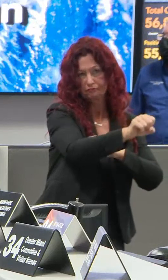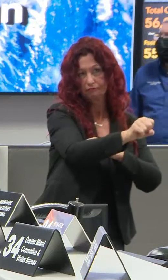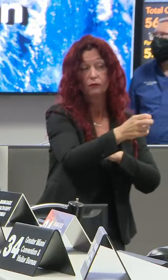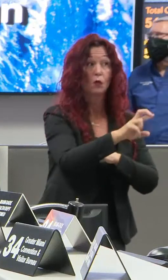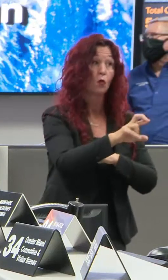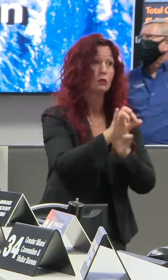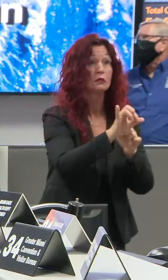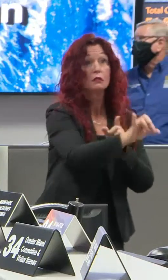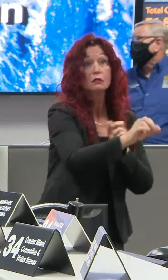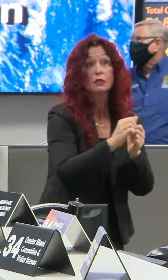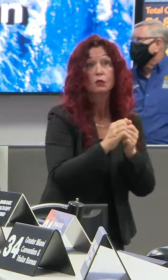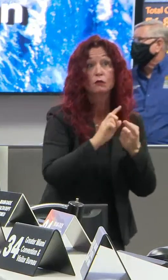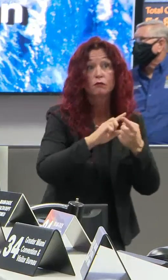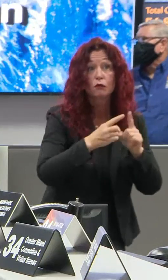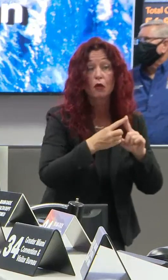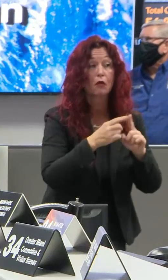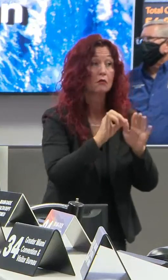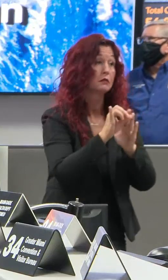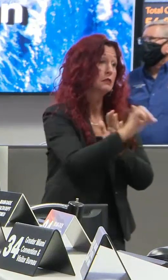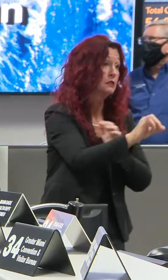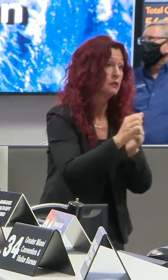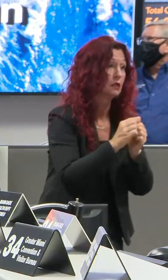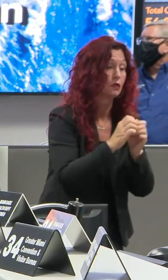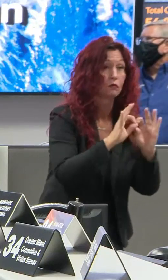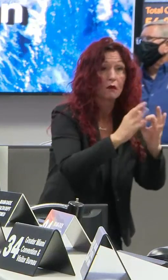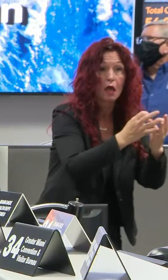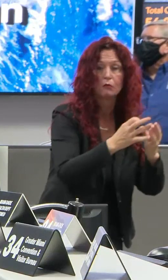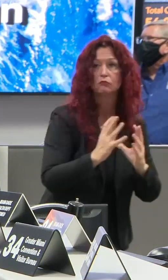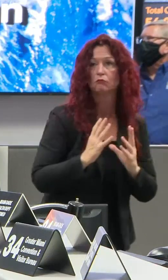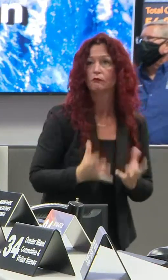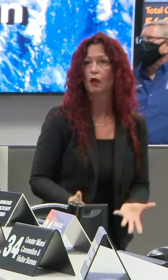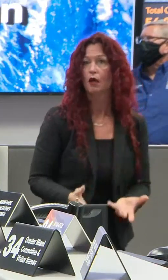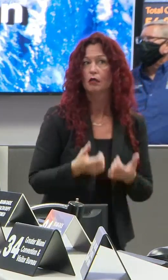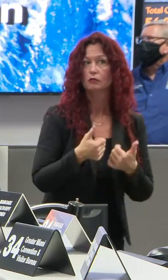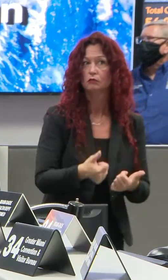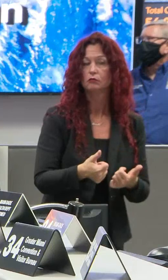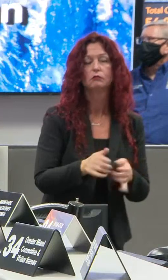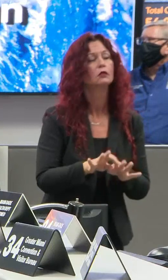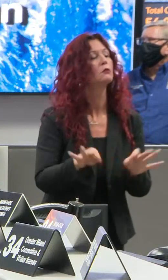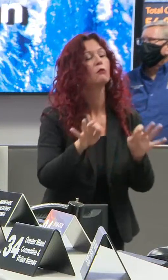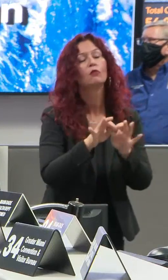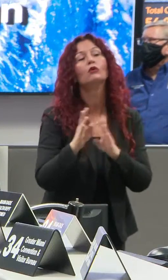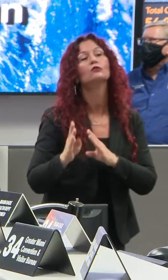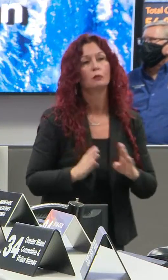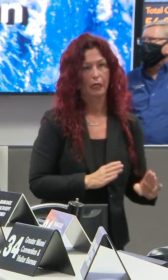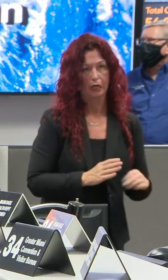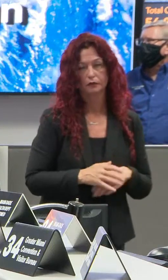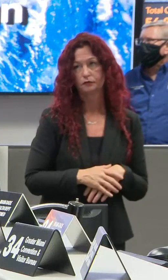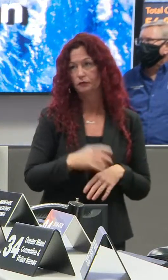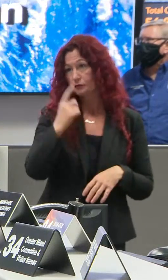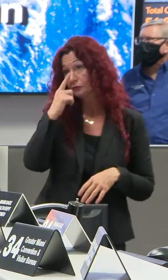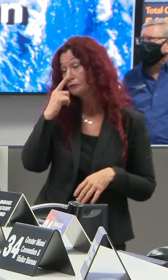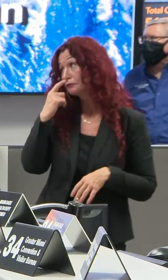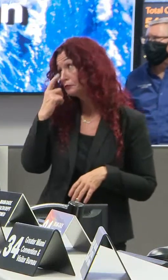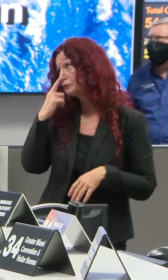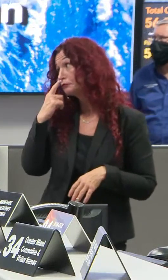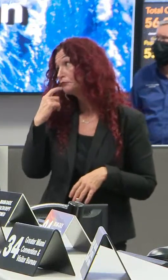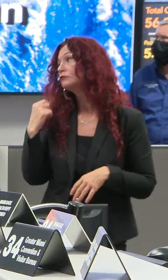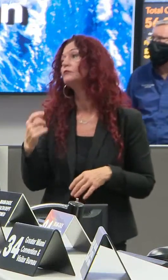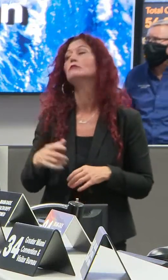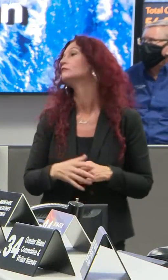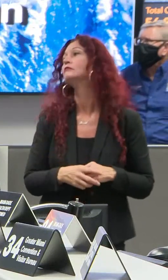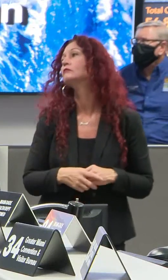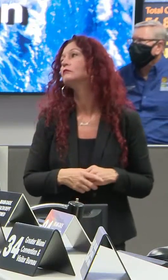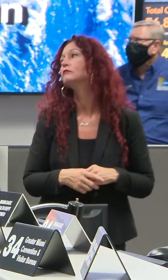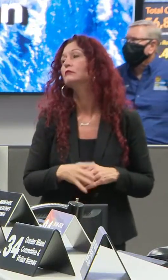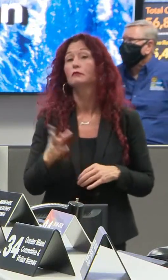plan well in advance, it'll go a lot smoother for you. Does that mean it's a case-by-case basis, or that you're Yeah. the same amount